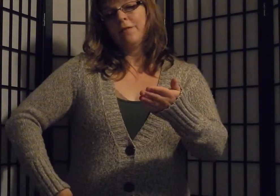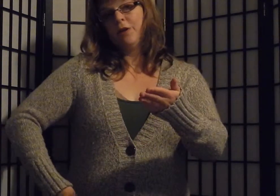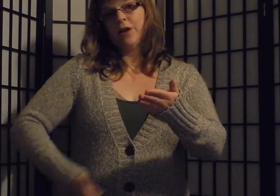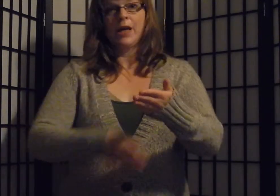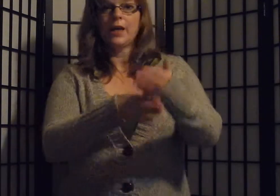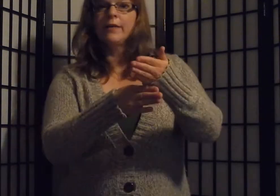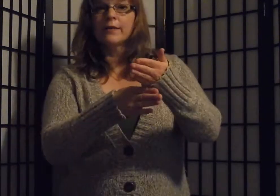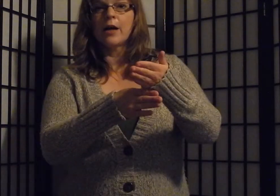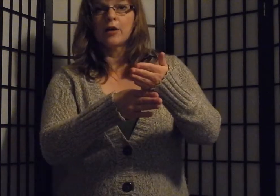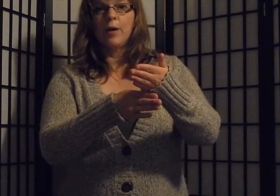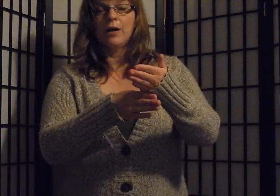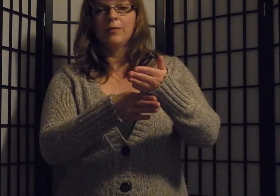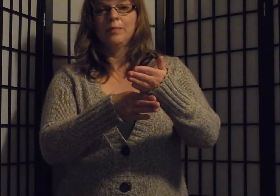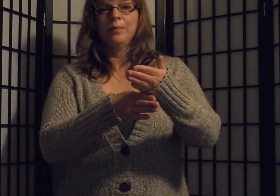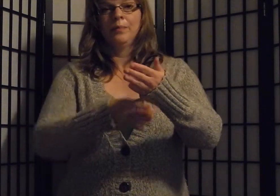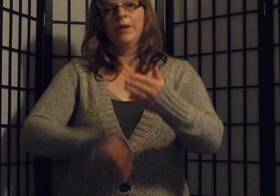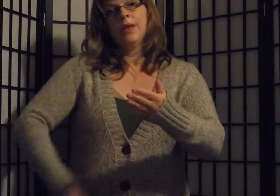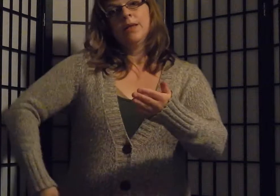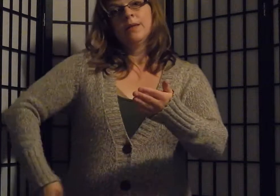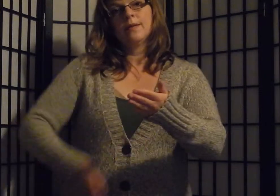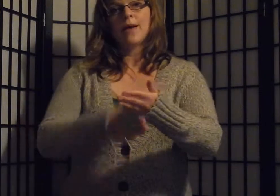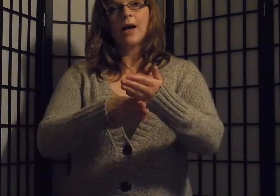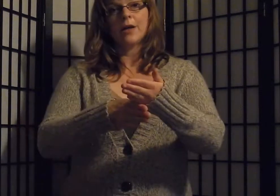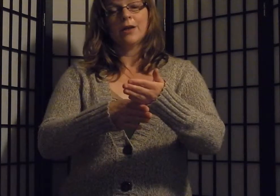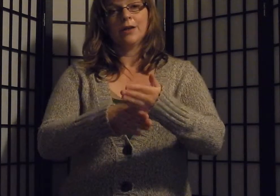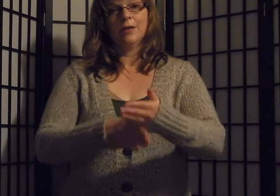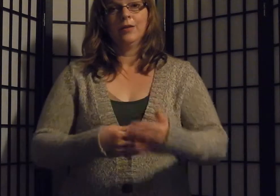you're kicking the soccer ball. Soccer.